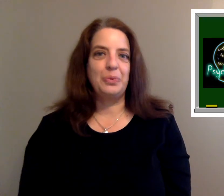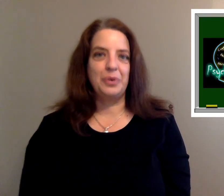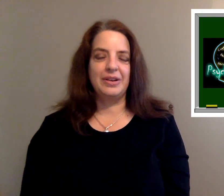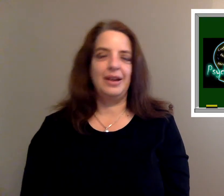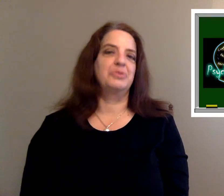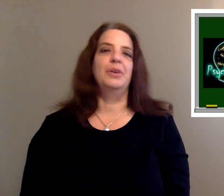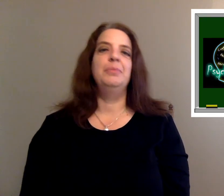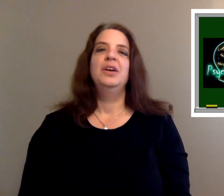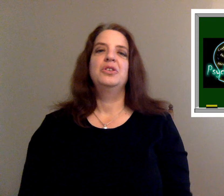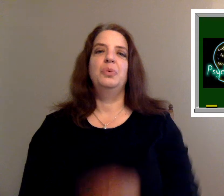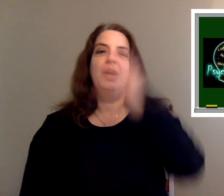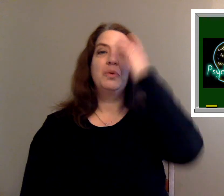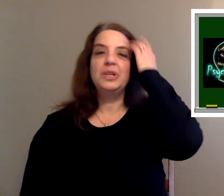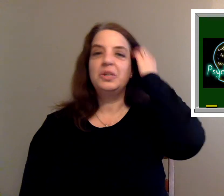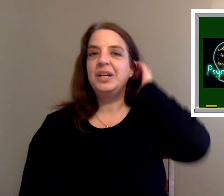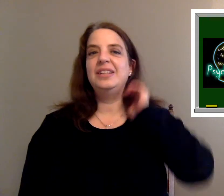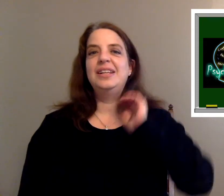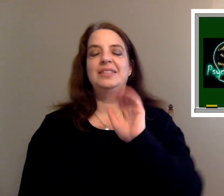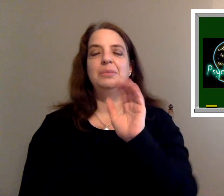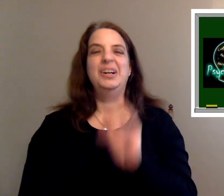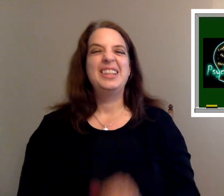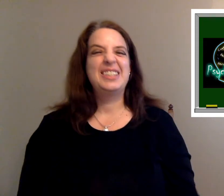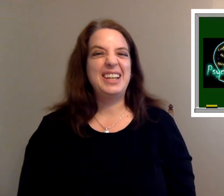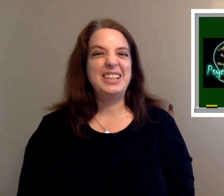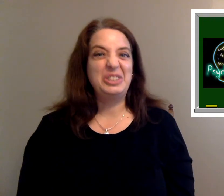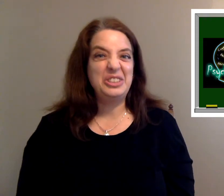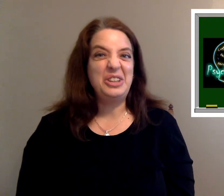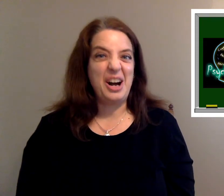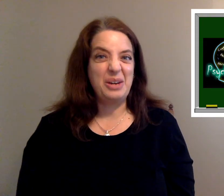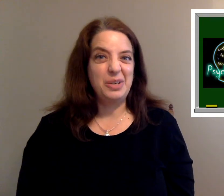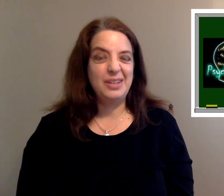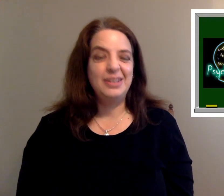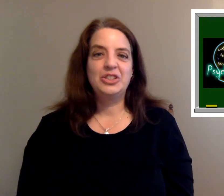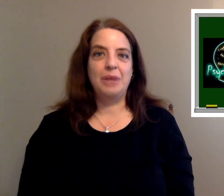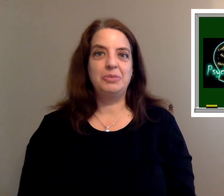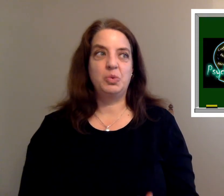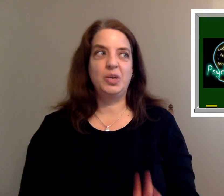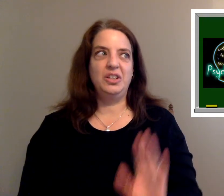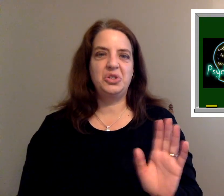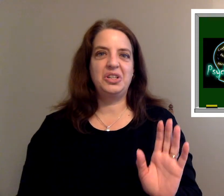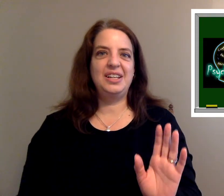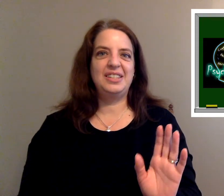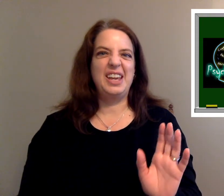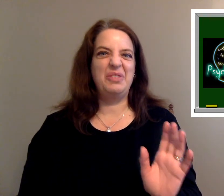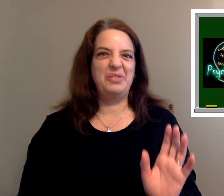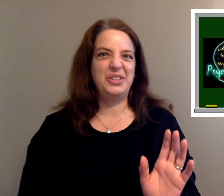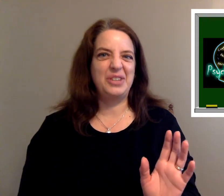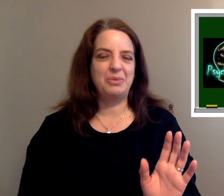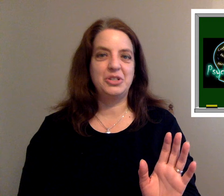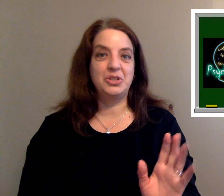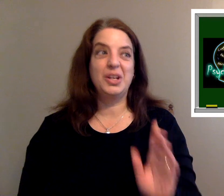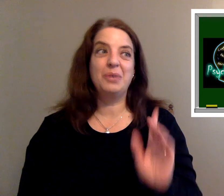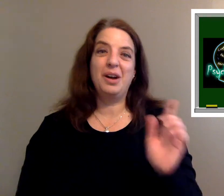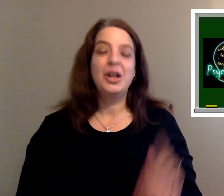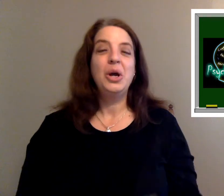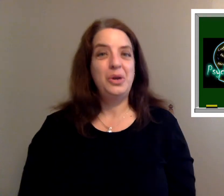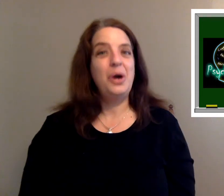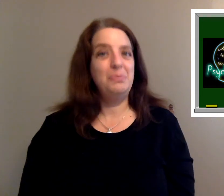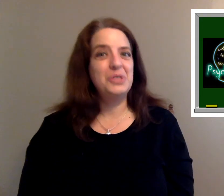word comes from. So we are recreating that symbol. The sign's a little awkward, so I'm just warning you. Usually I say if it feels awkward, you're doing it wrong. No, this one's